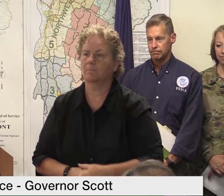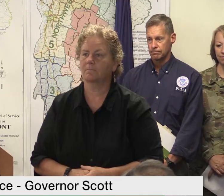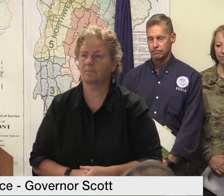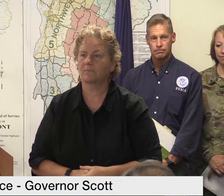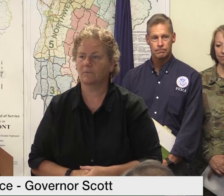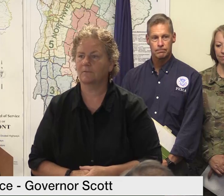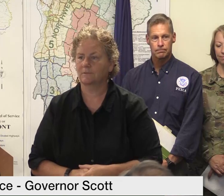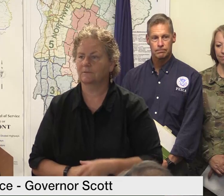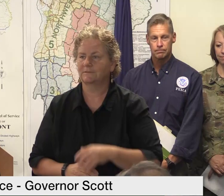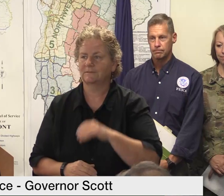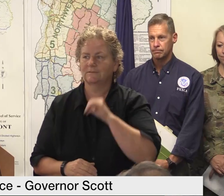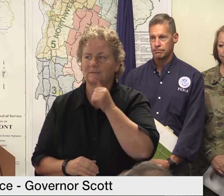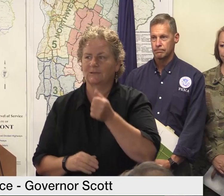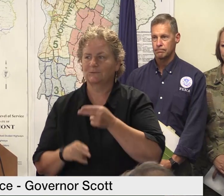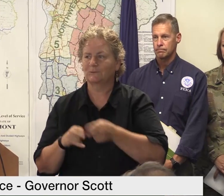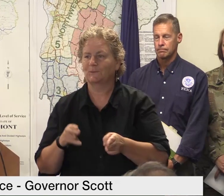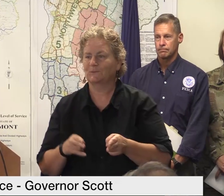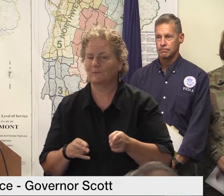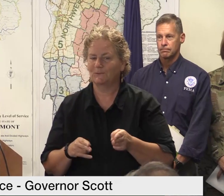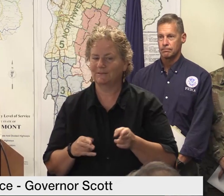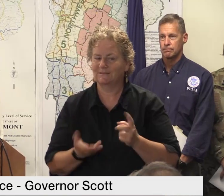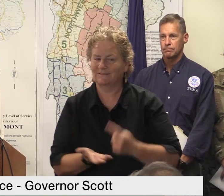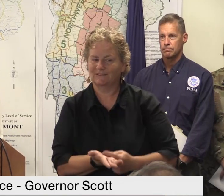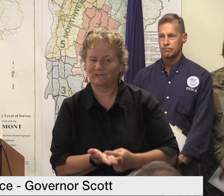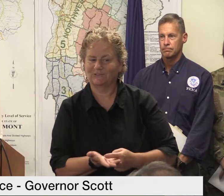we're going to have to learn how to deal with this as well